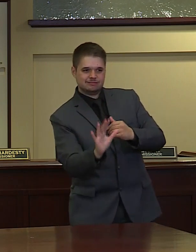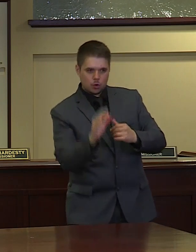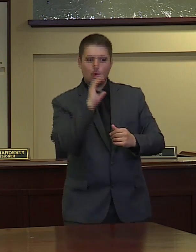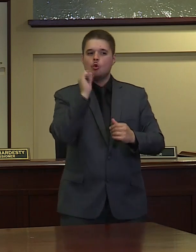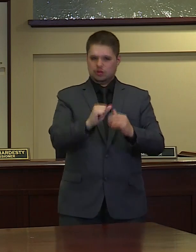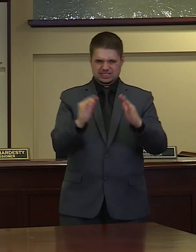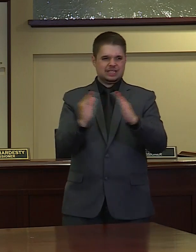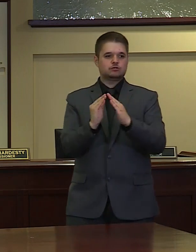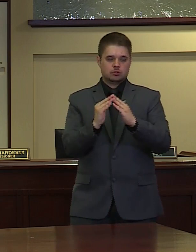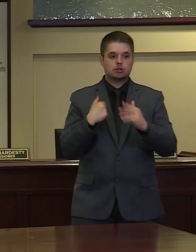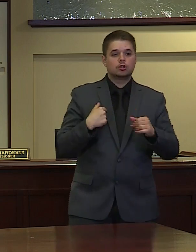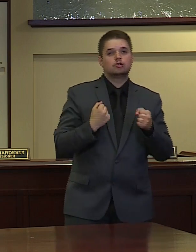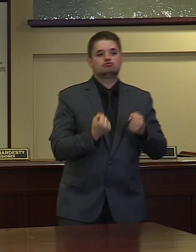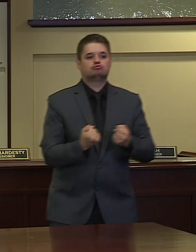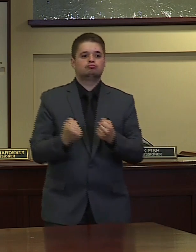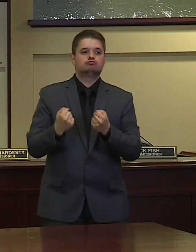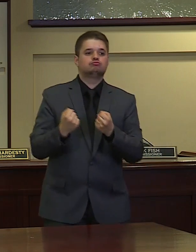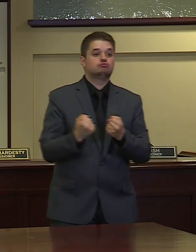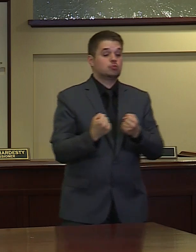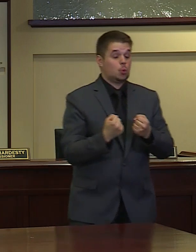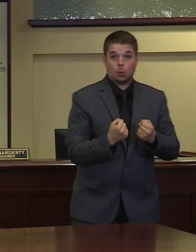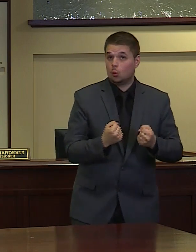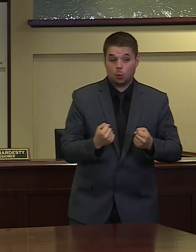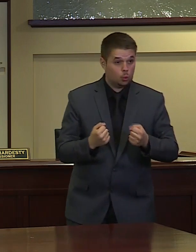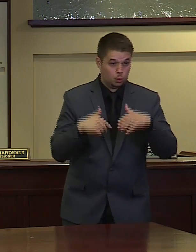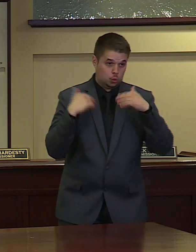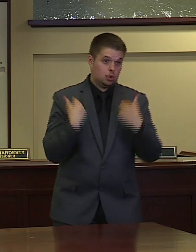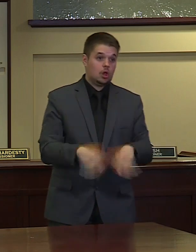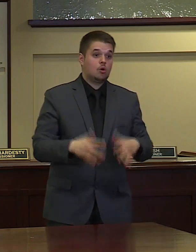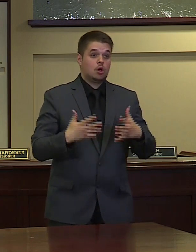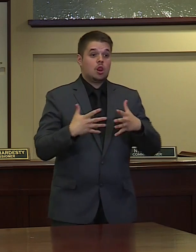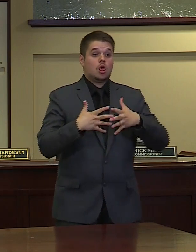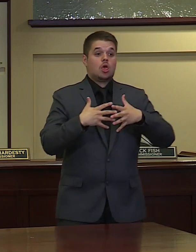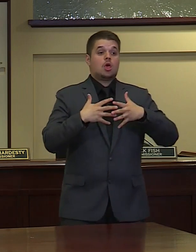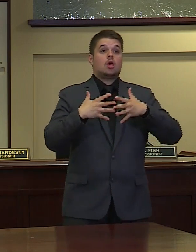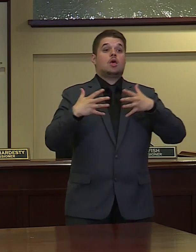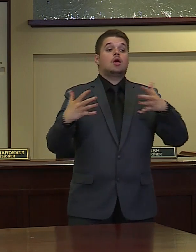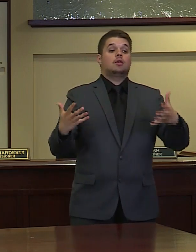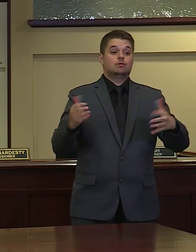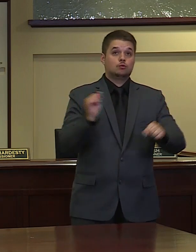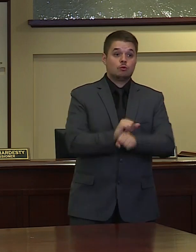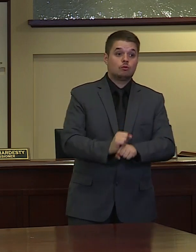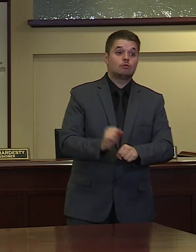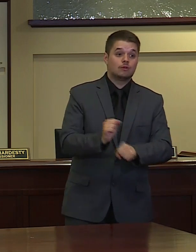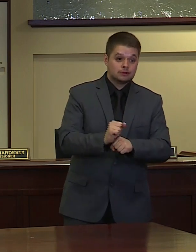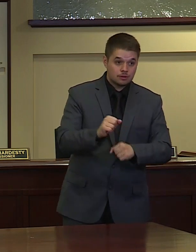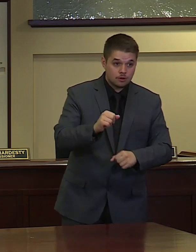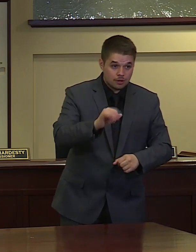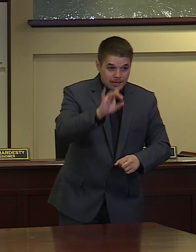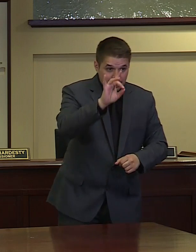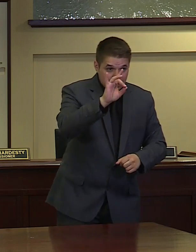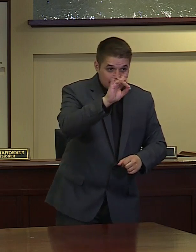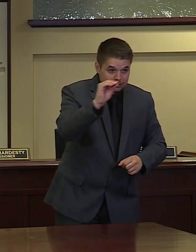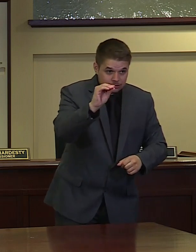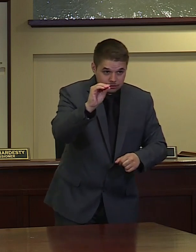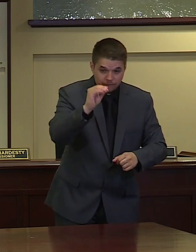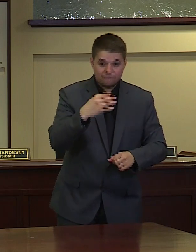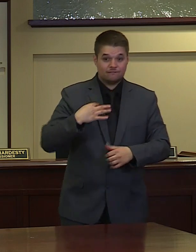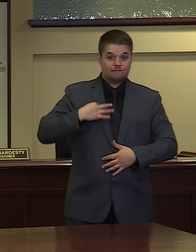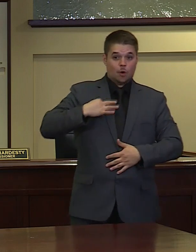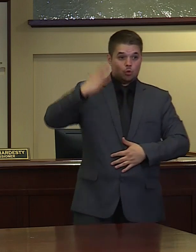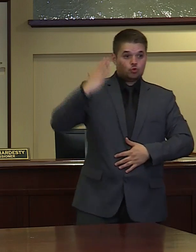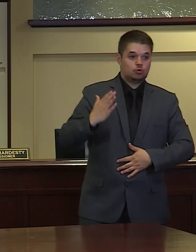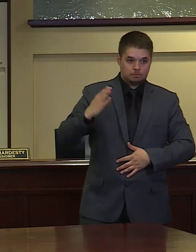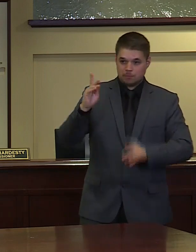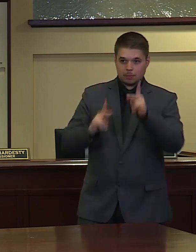It was going to be an immense effort. Over 80 net team volunteers, Civic Life under Suk